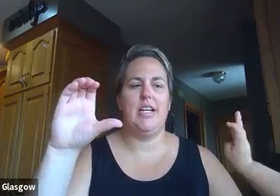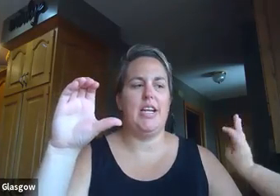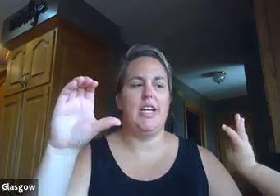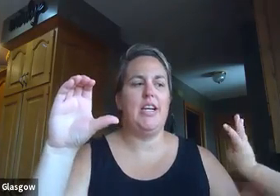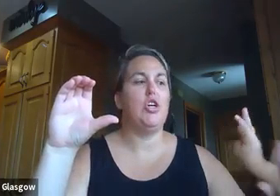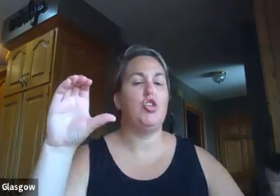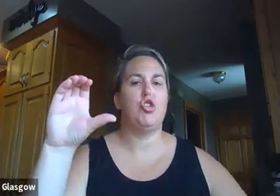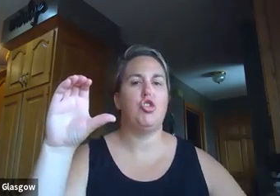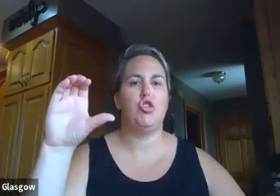C,